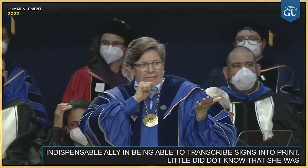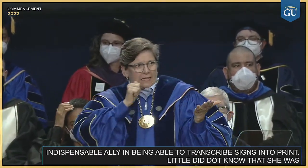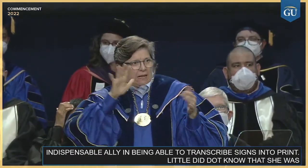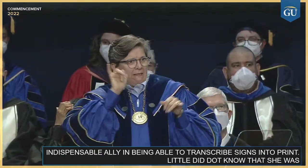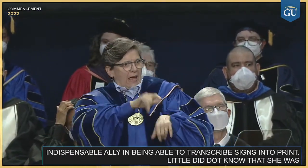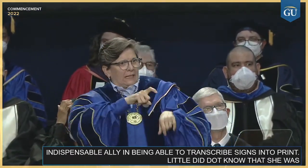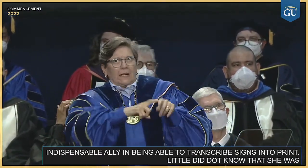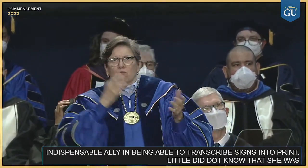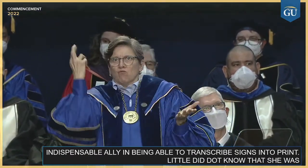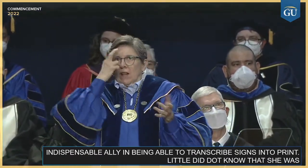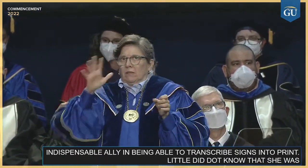in a study